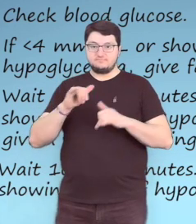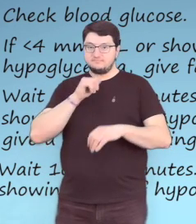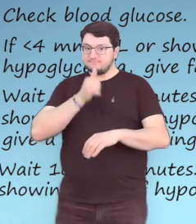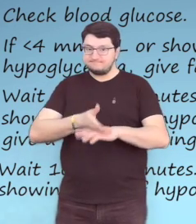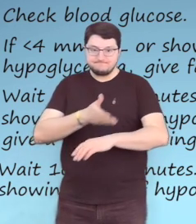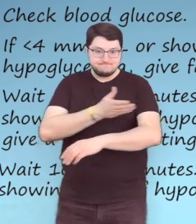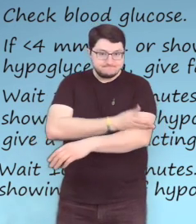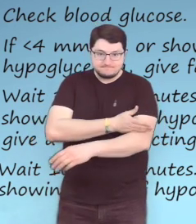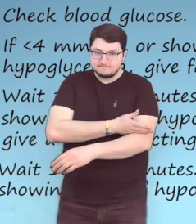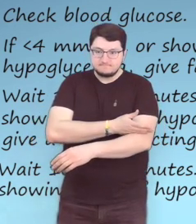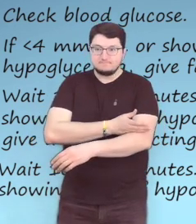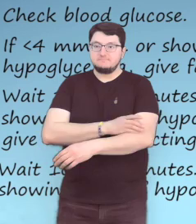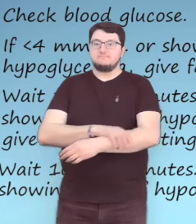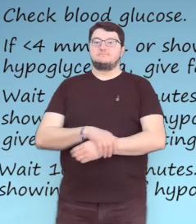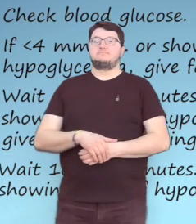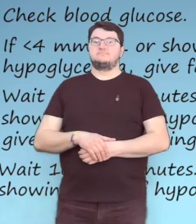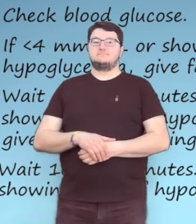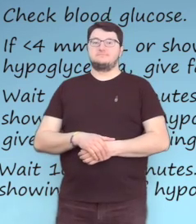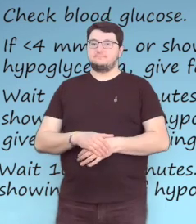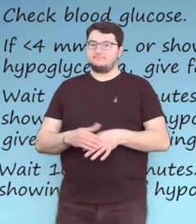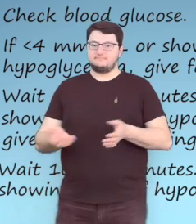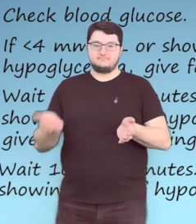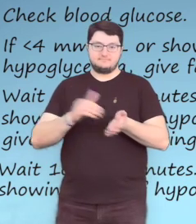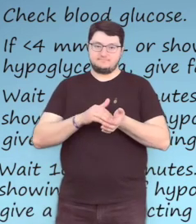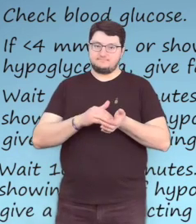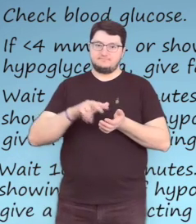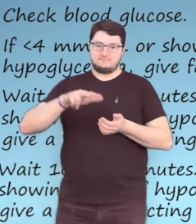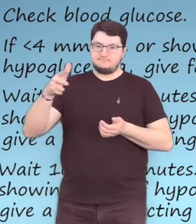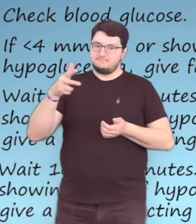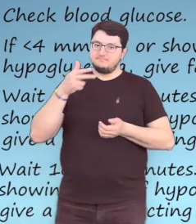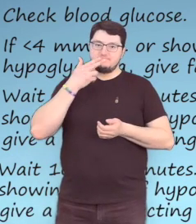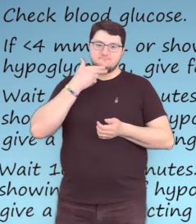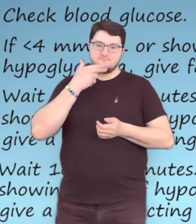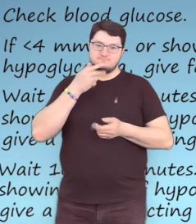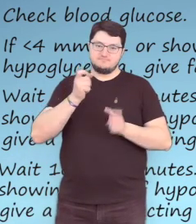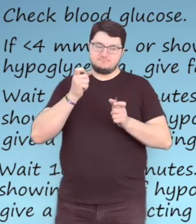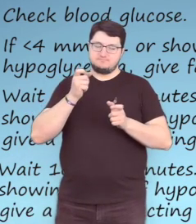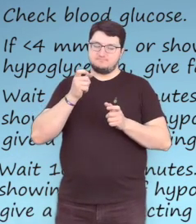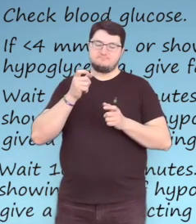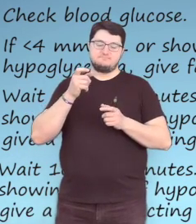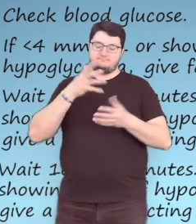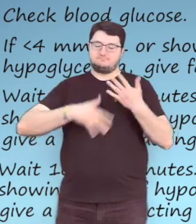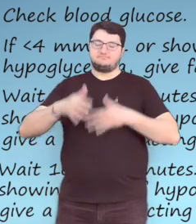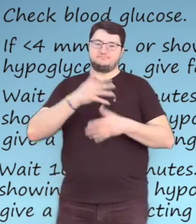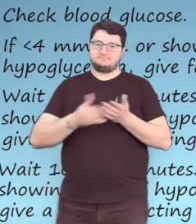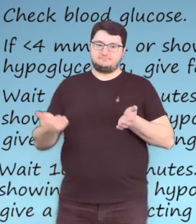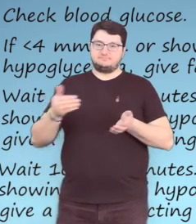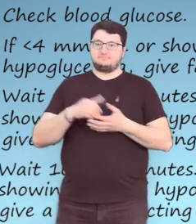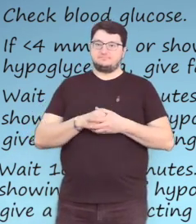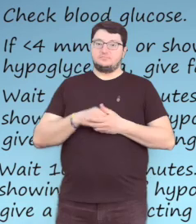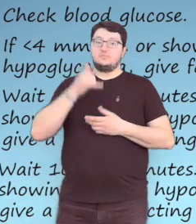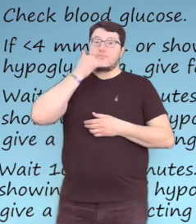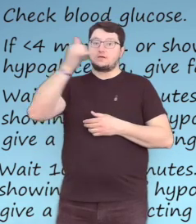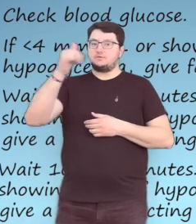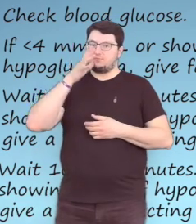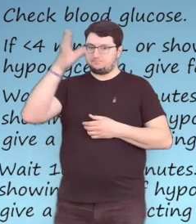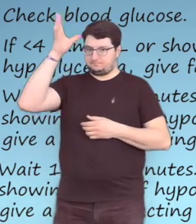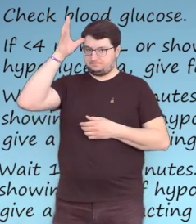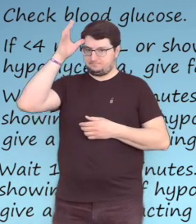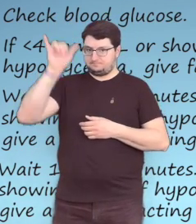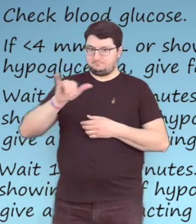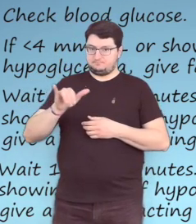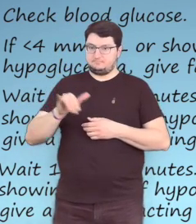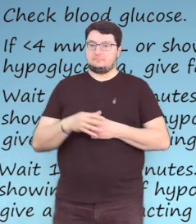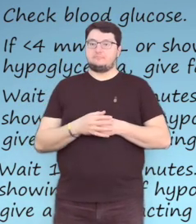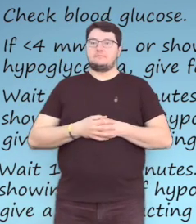or they are still showing signs of hypoglycemia, have the child eat a third fast-acting sugar and call their